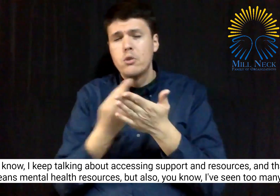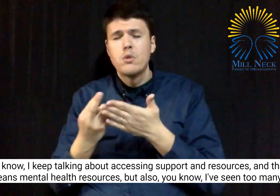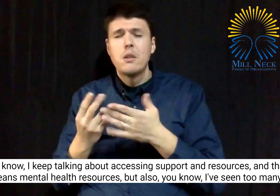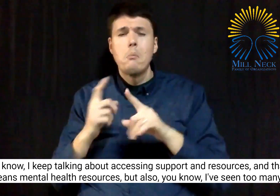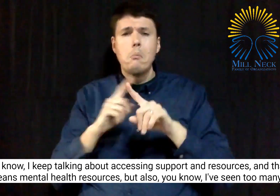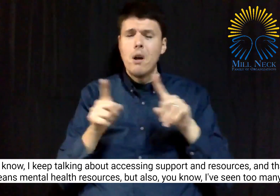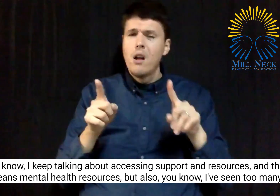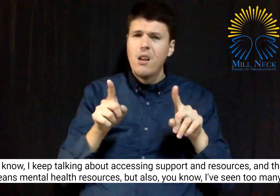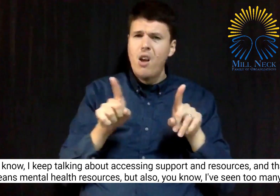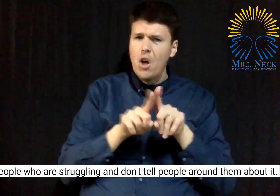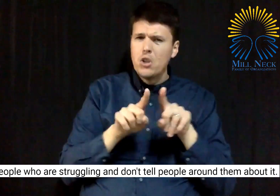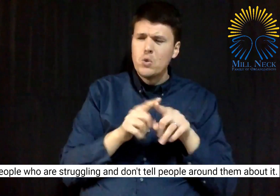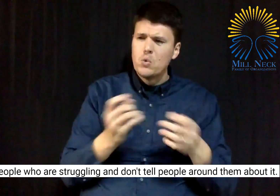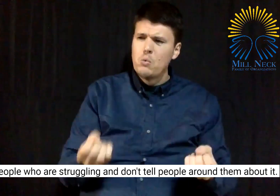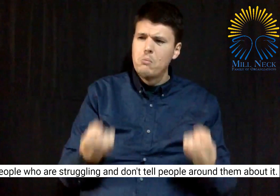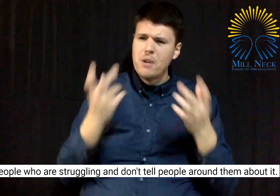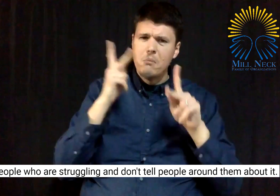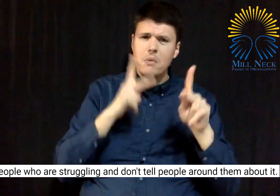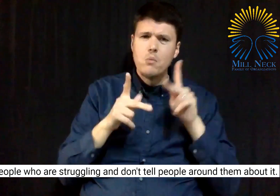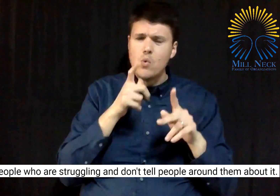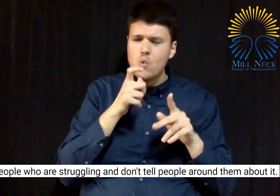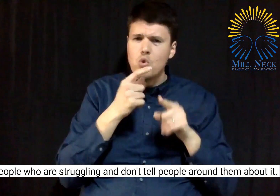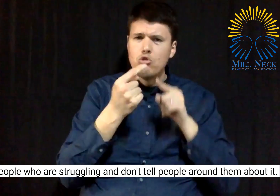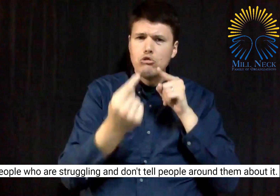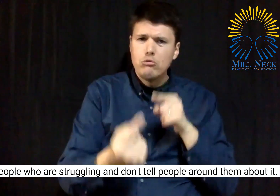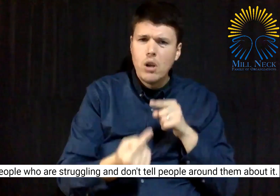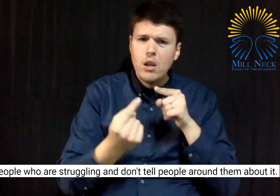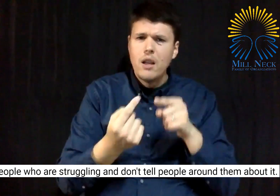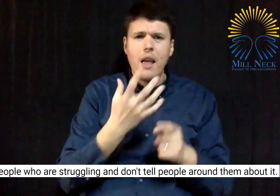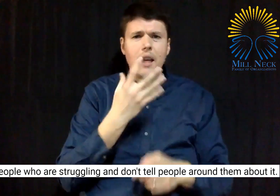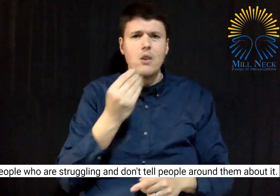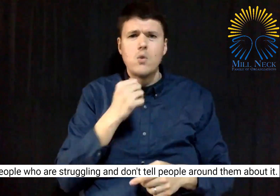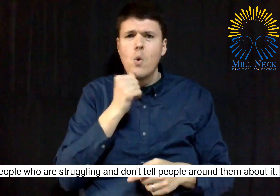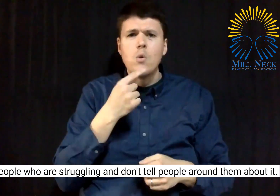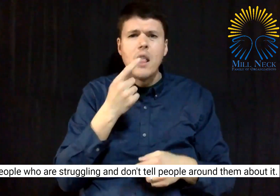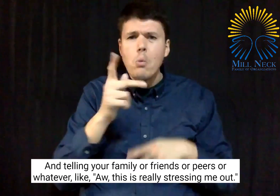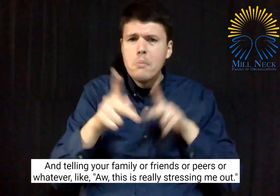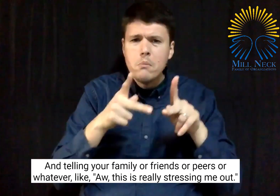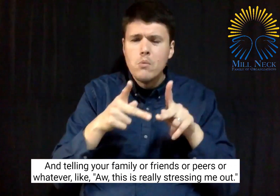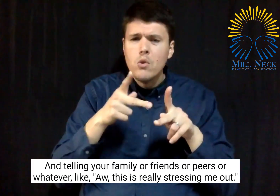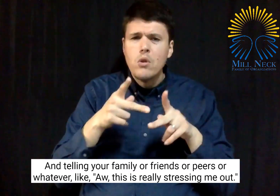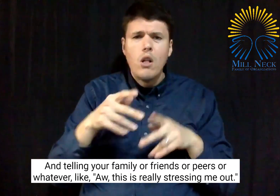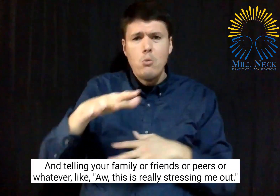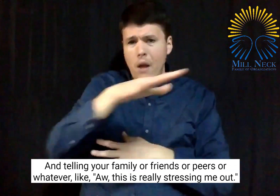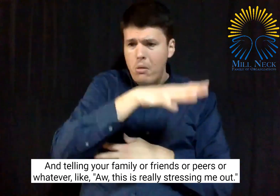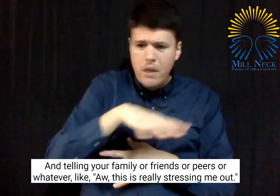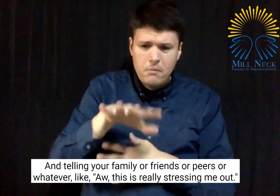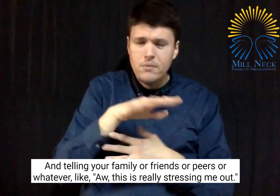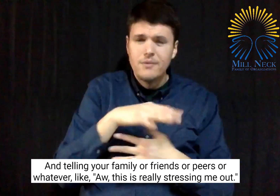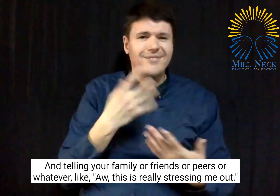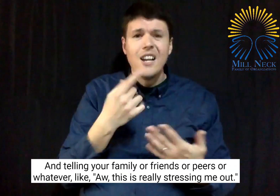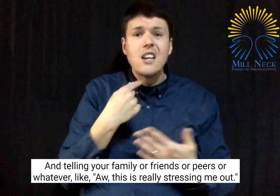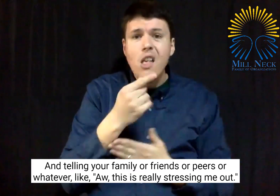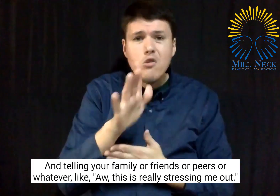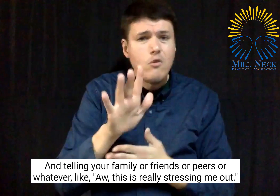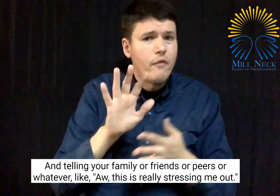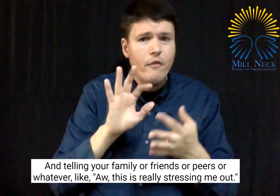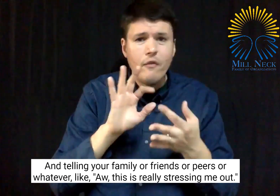know, I've seen too many people who are struggling and don't tell people around them about it. And telling your family or friends or peers or whatever,